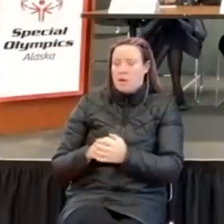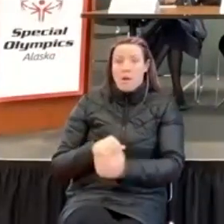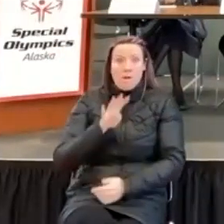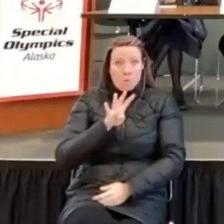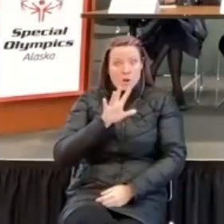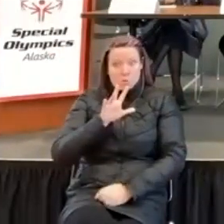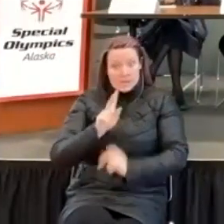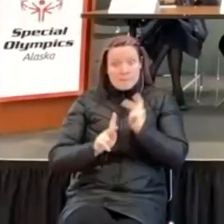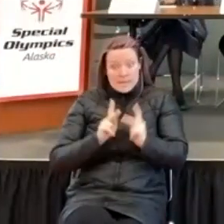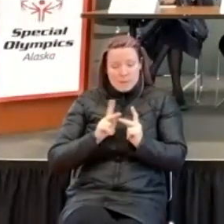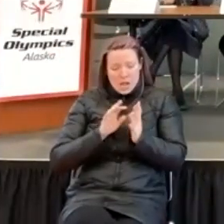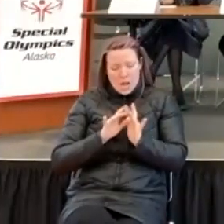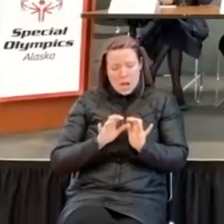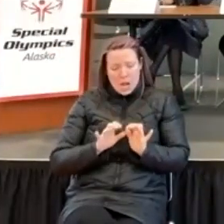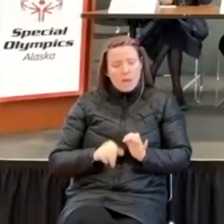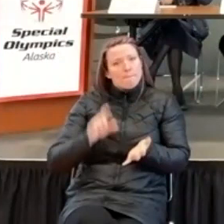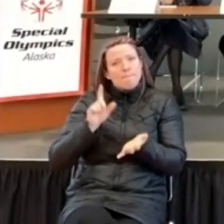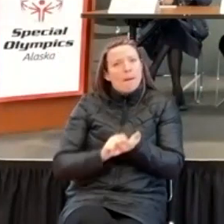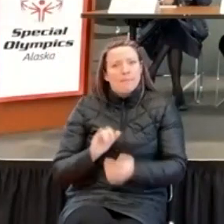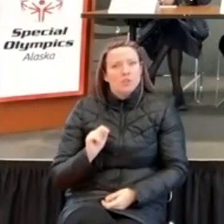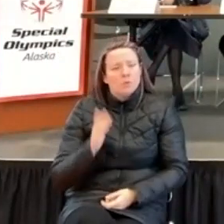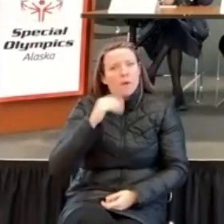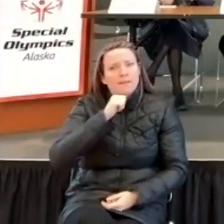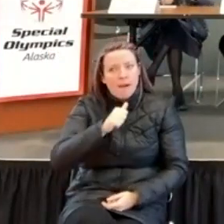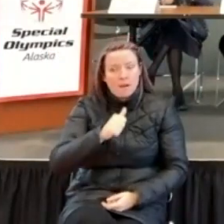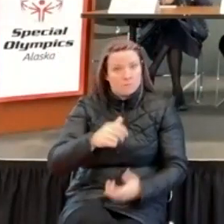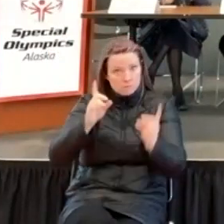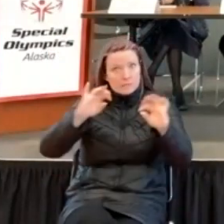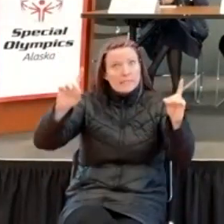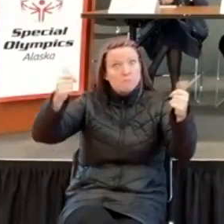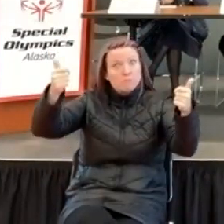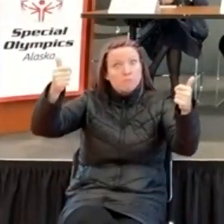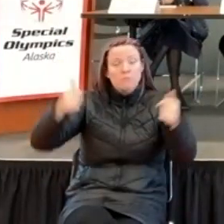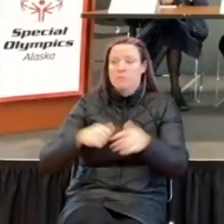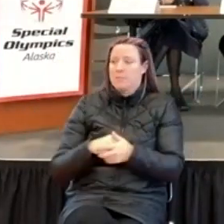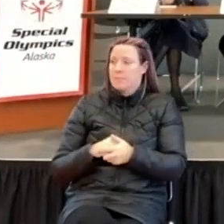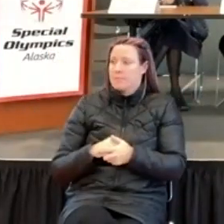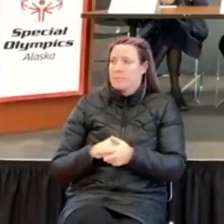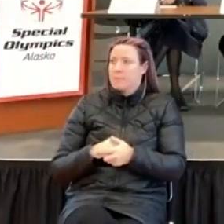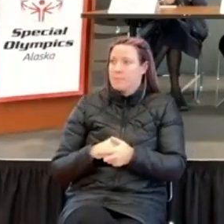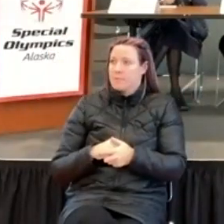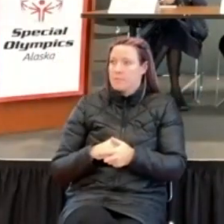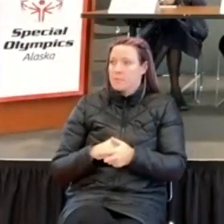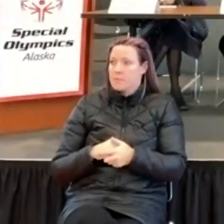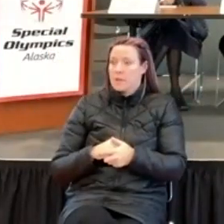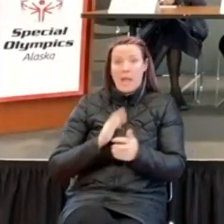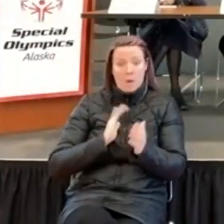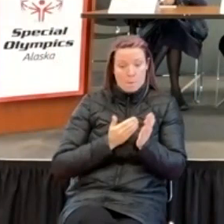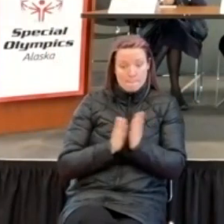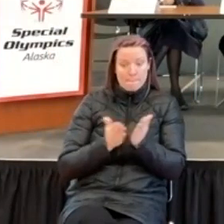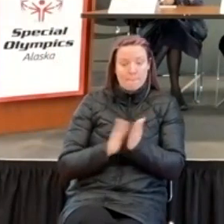wrote, it was good, we should publish it. We did that. And we sold out our book.